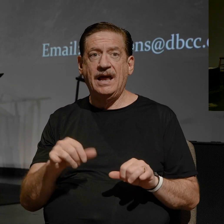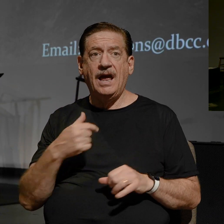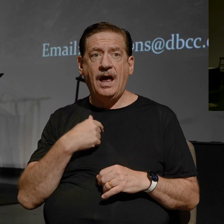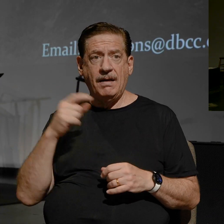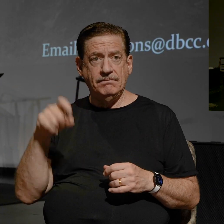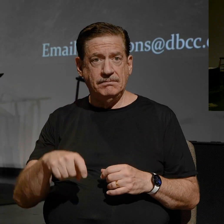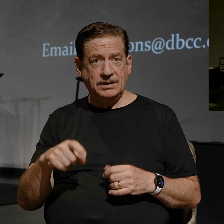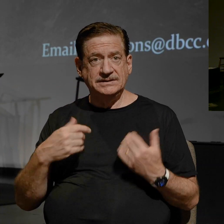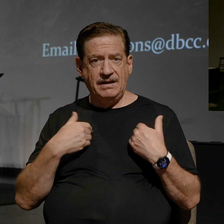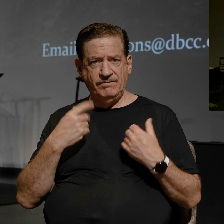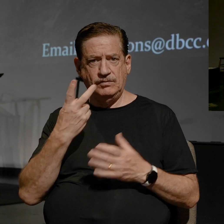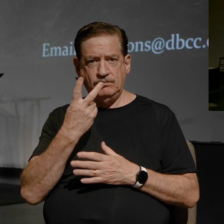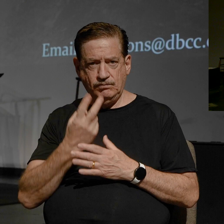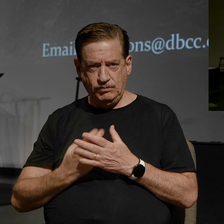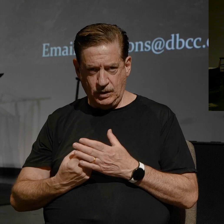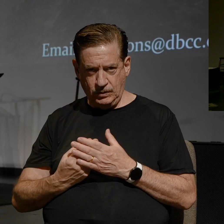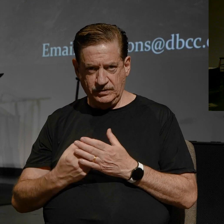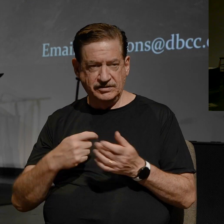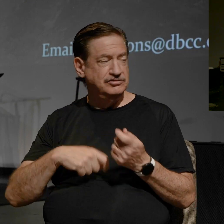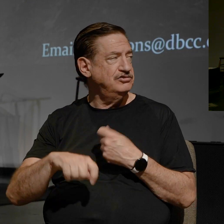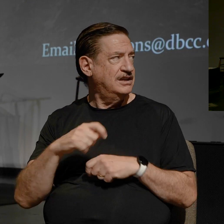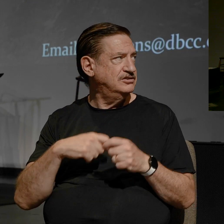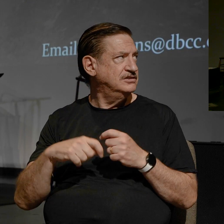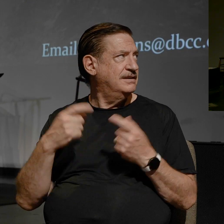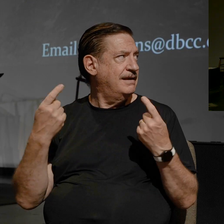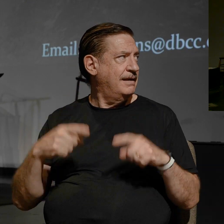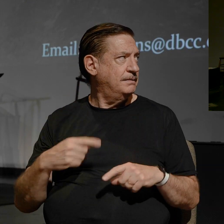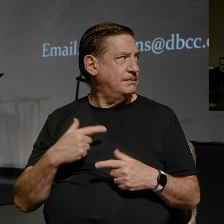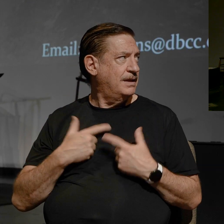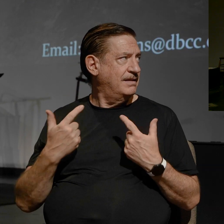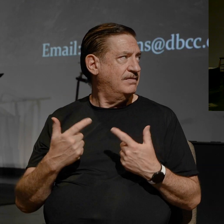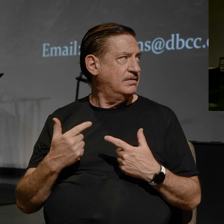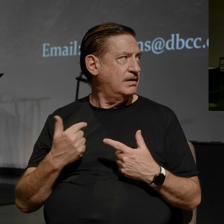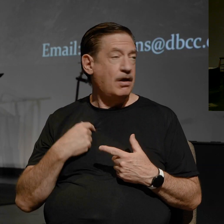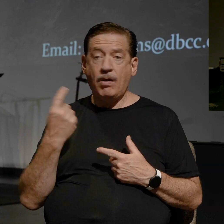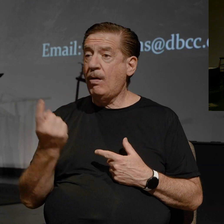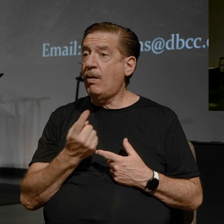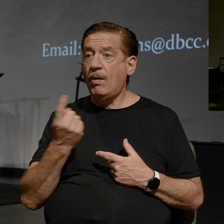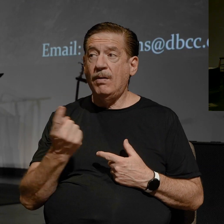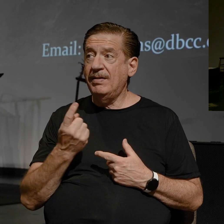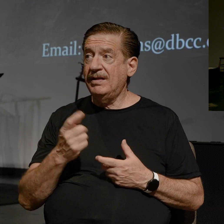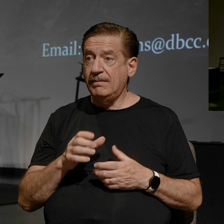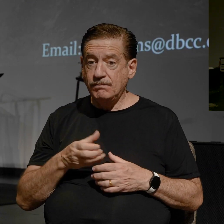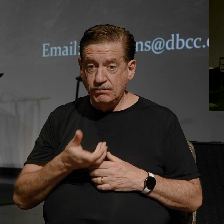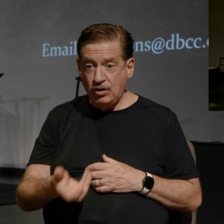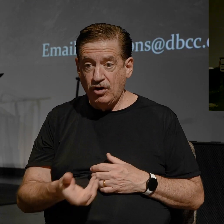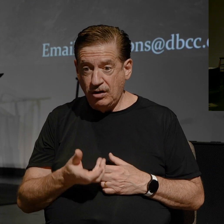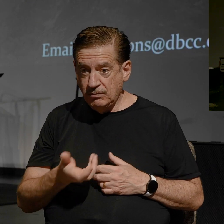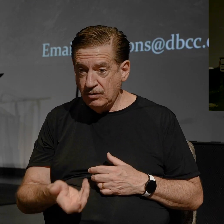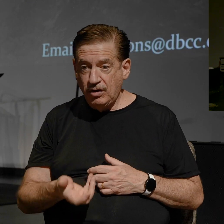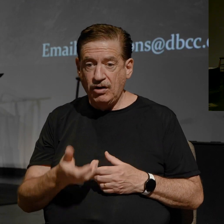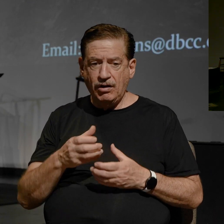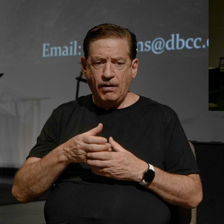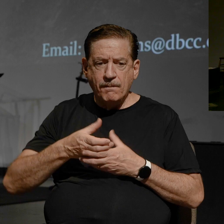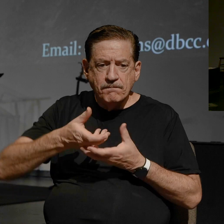I must have both transactions happening in my life, because if I am only doing the pouring out and I'm no longer letting anyone pour in, and again, this